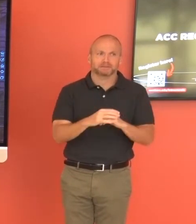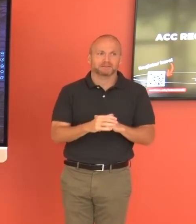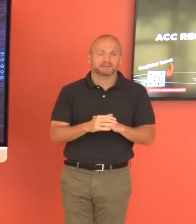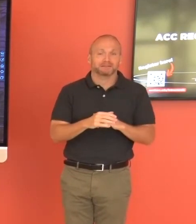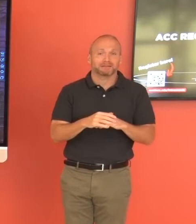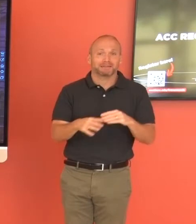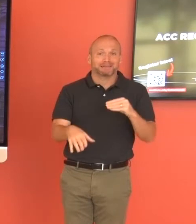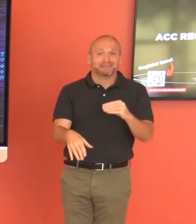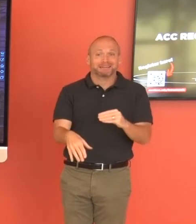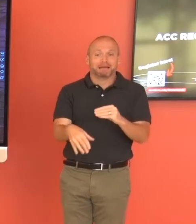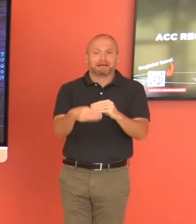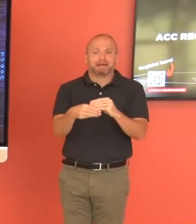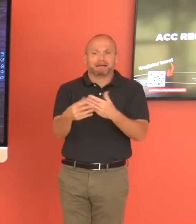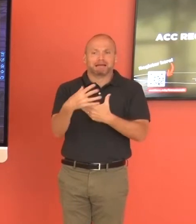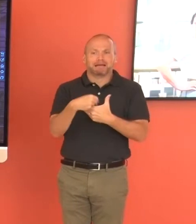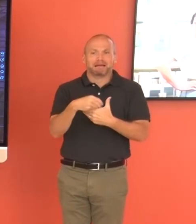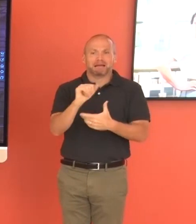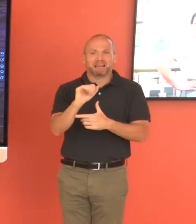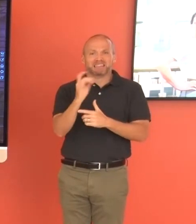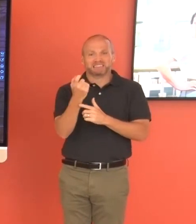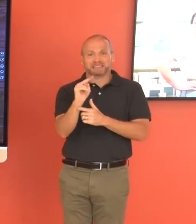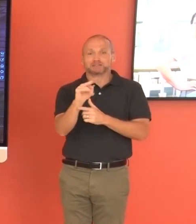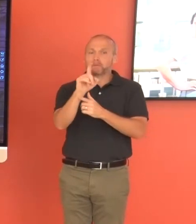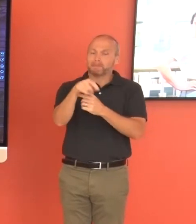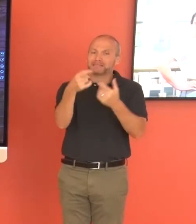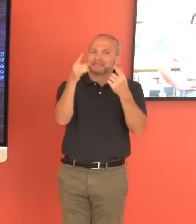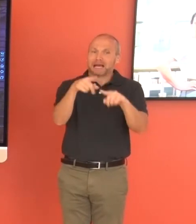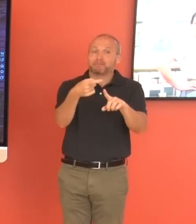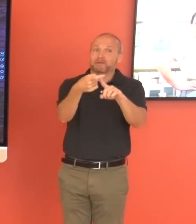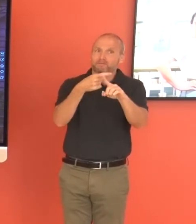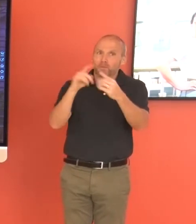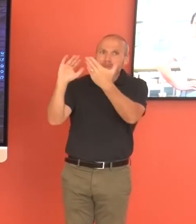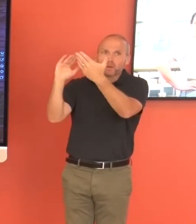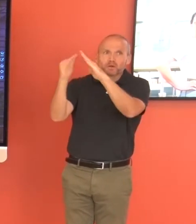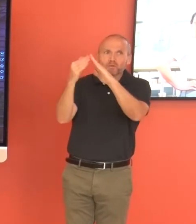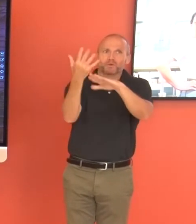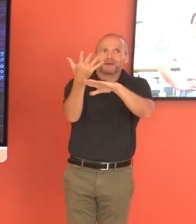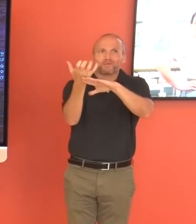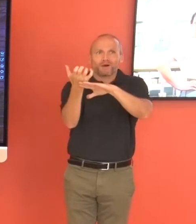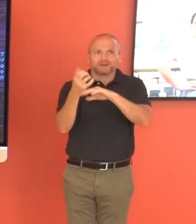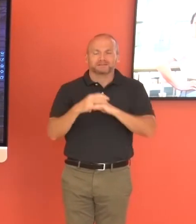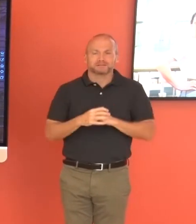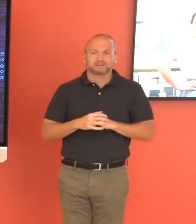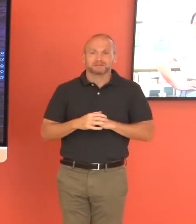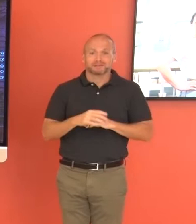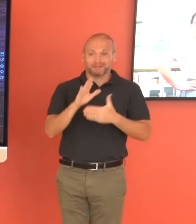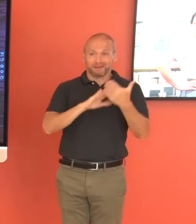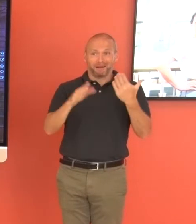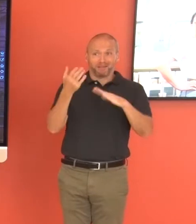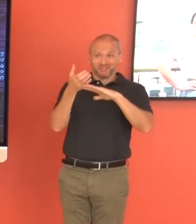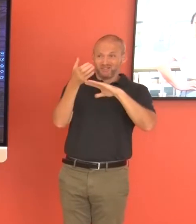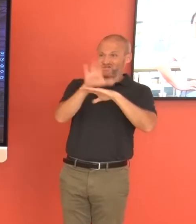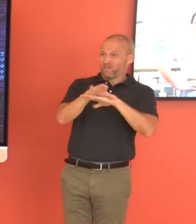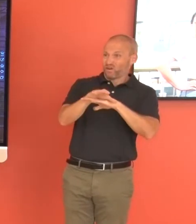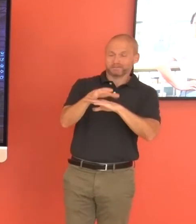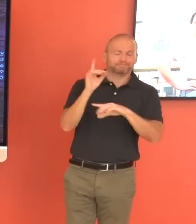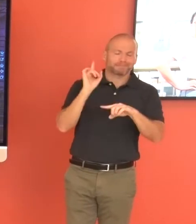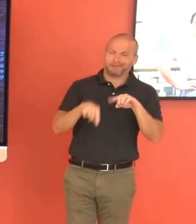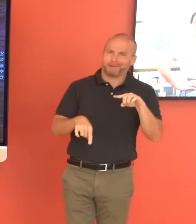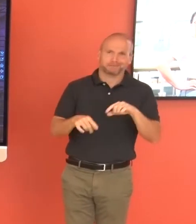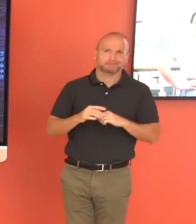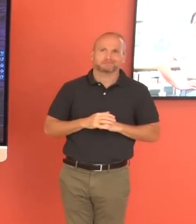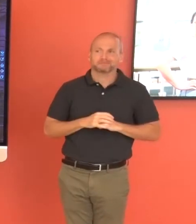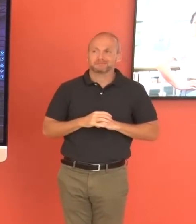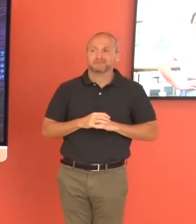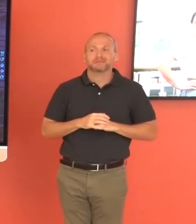has to happen as a result of the local community, that it cannot be driven by the college. So they have to go